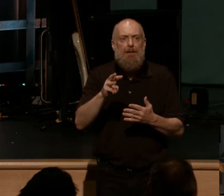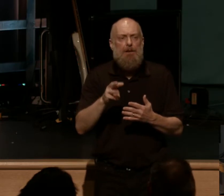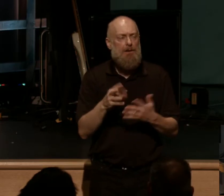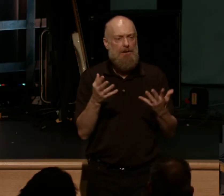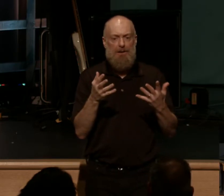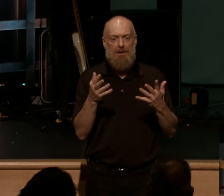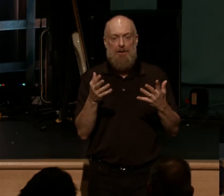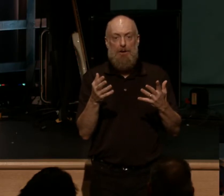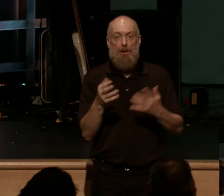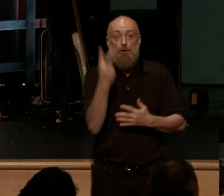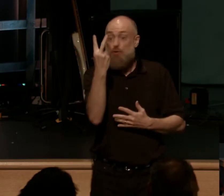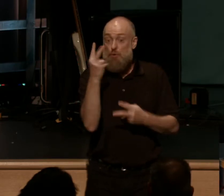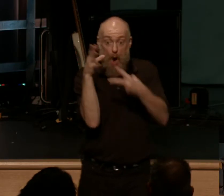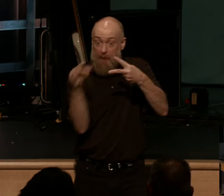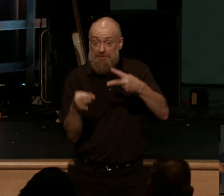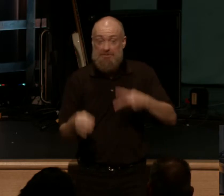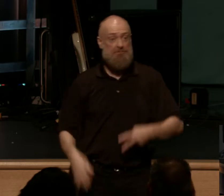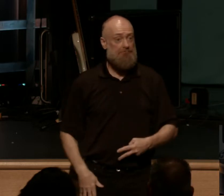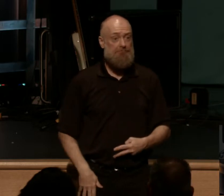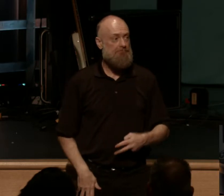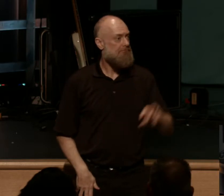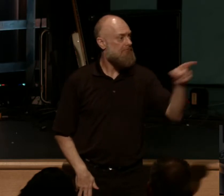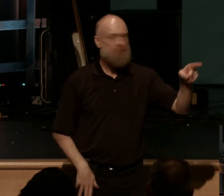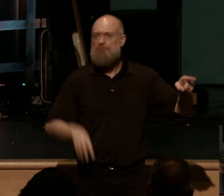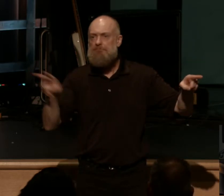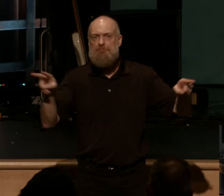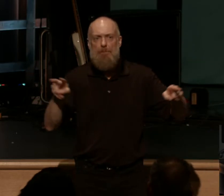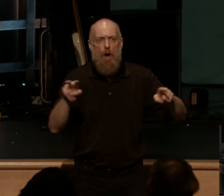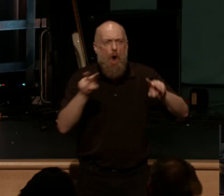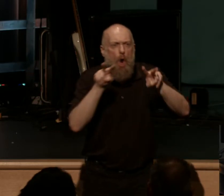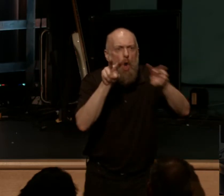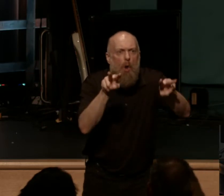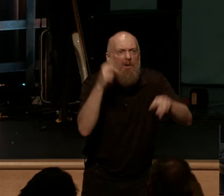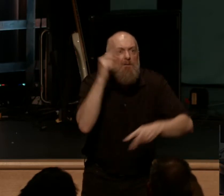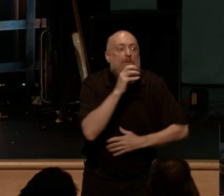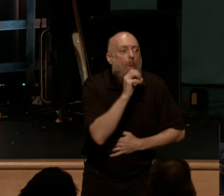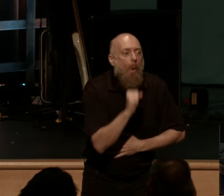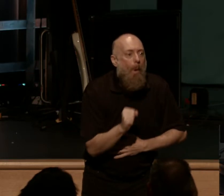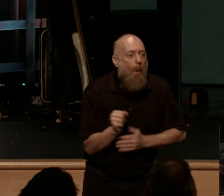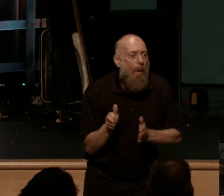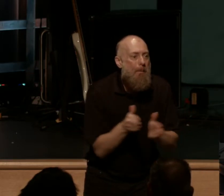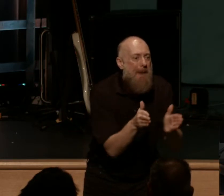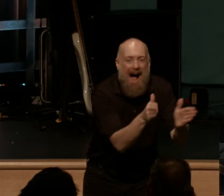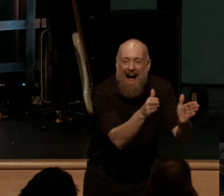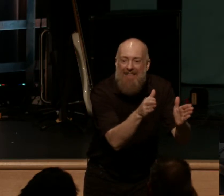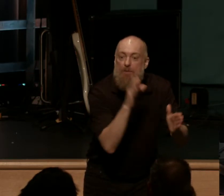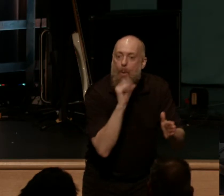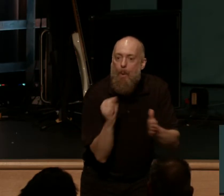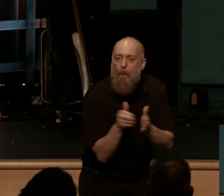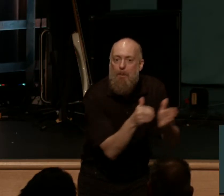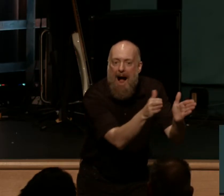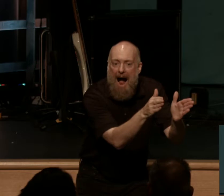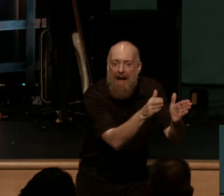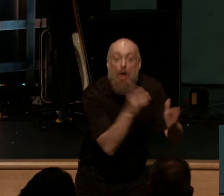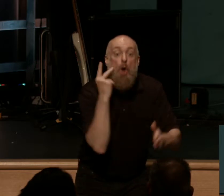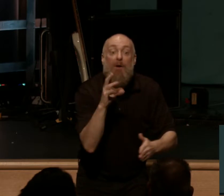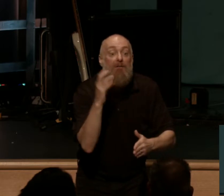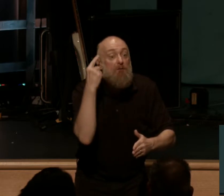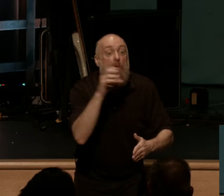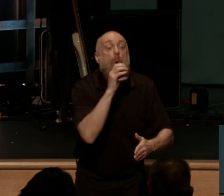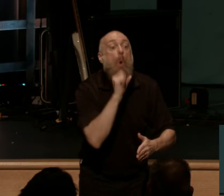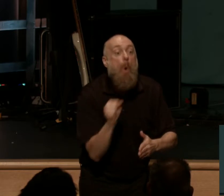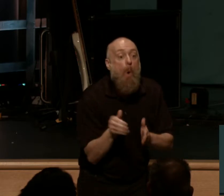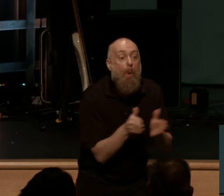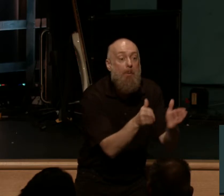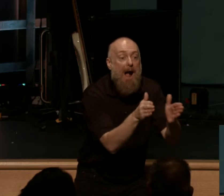So you got two options, right? And it says, look for the ancient paths. The ancient paths, the old paths,